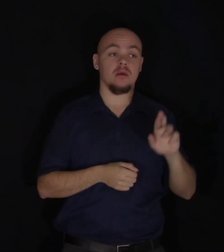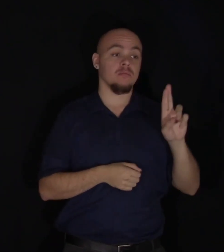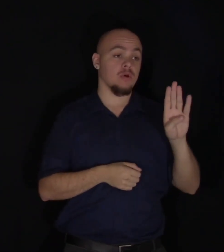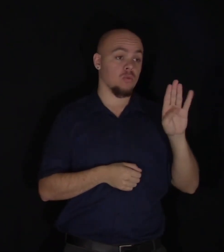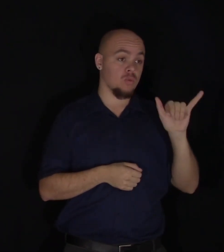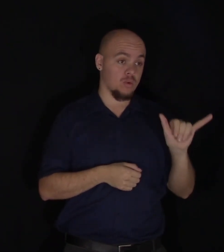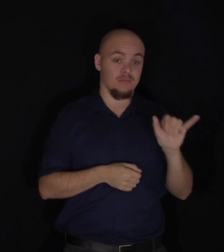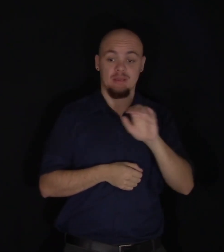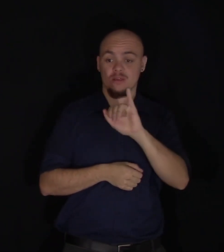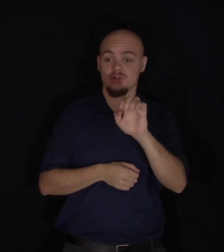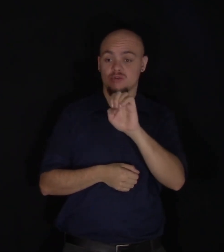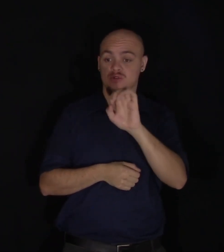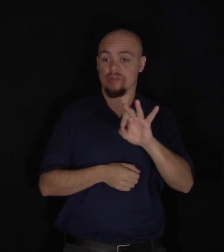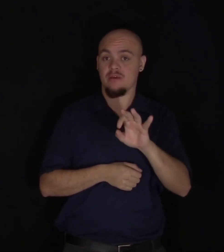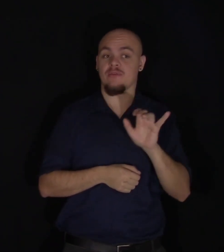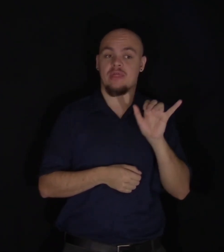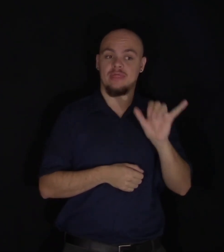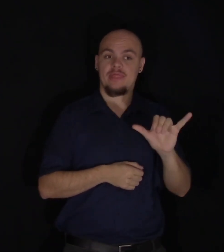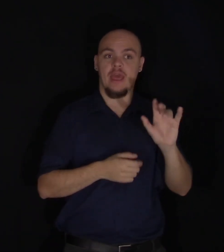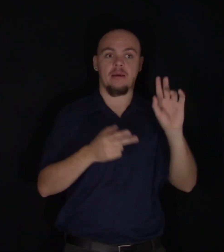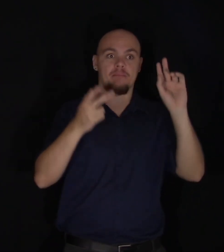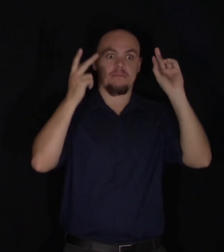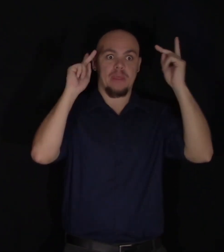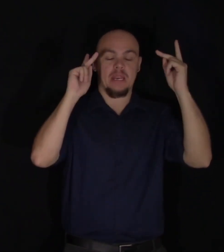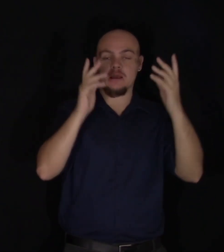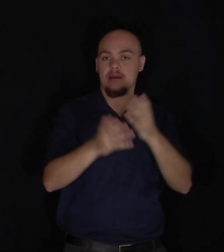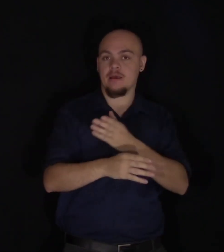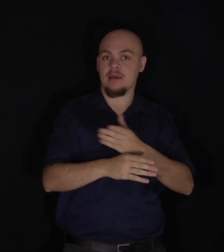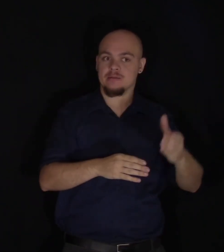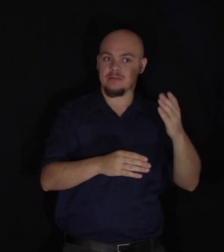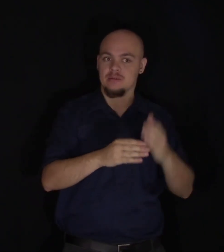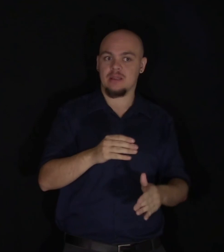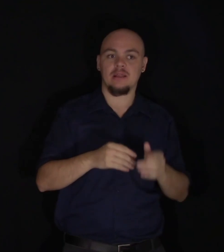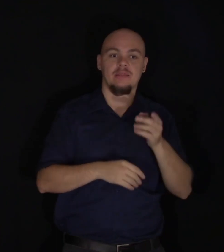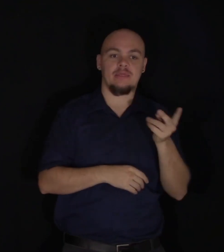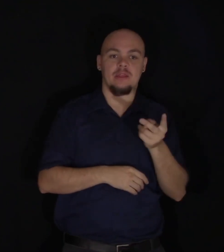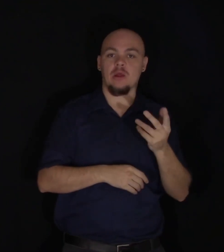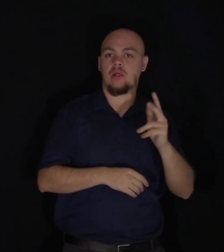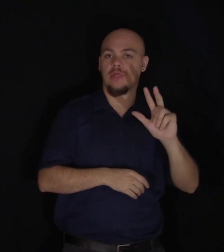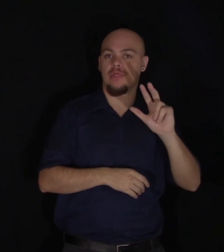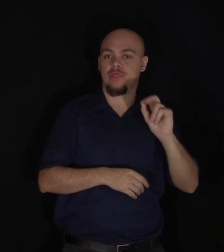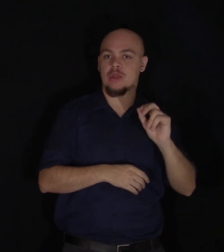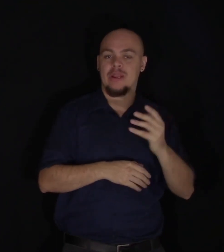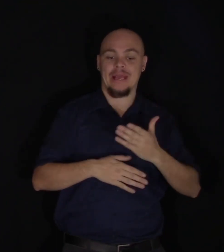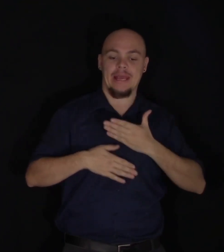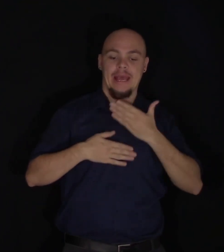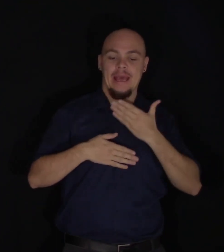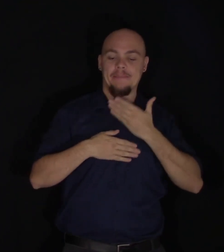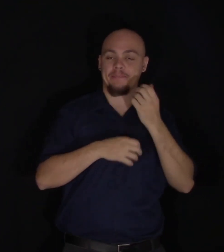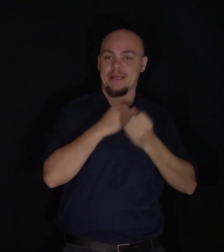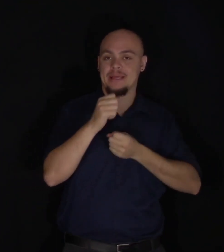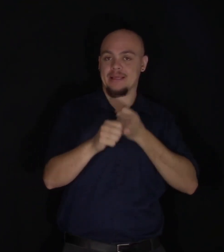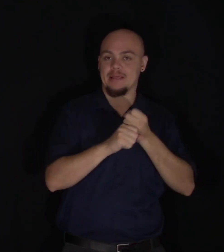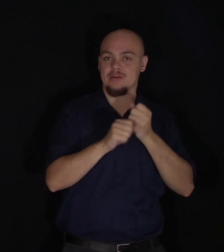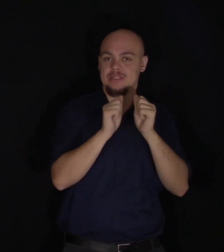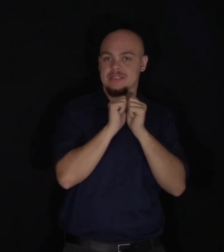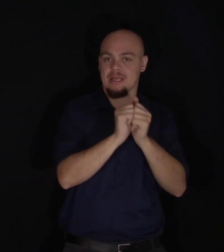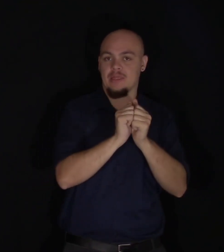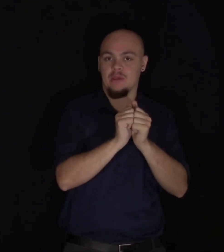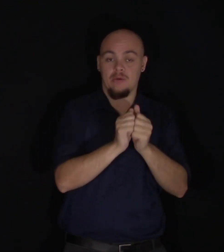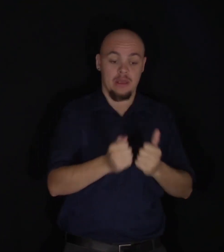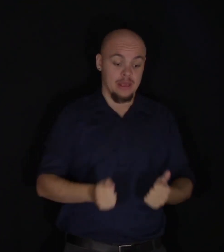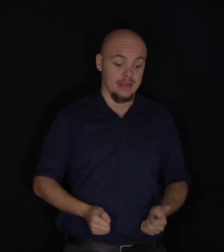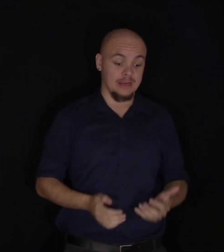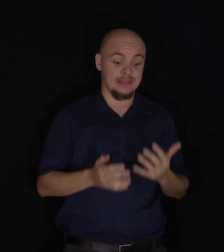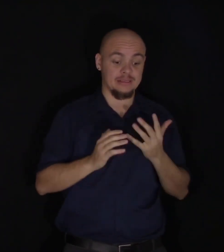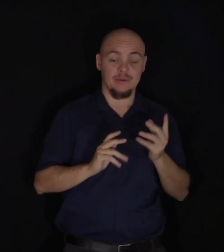Jeff, that crisis long past. They're going on 30 happy years together and inspiring the rest of us to do the